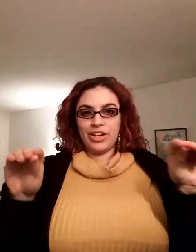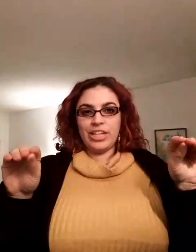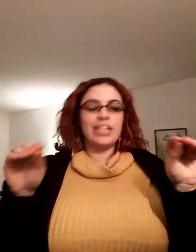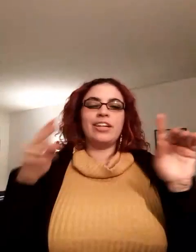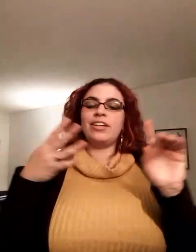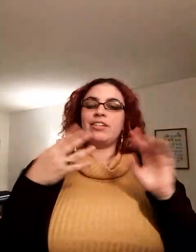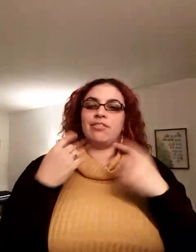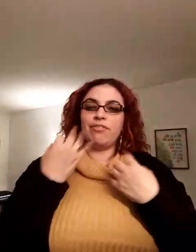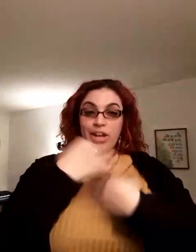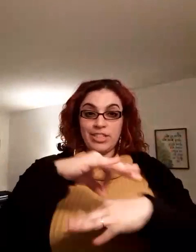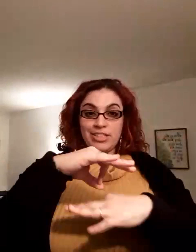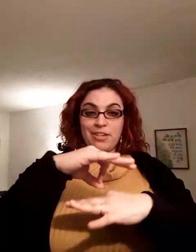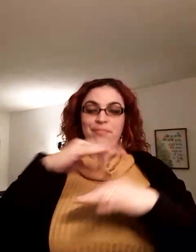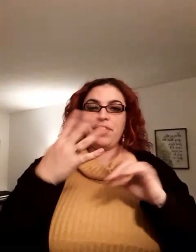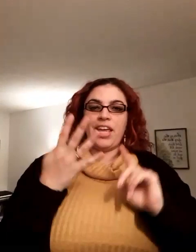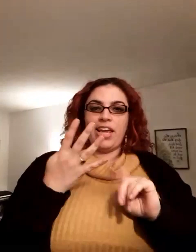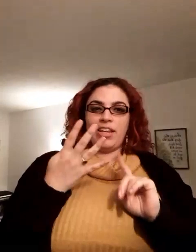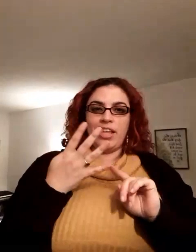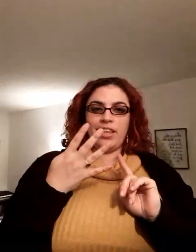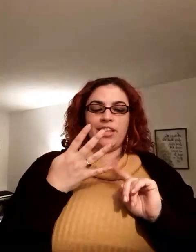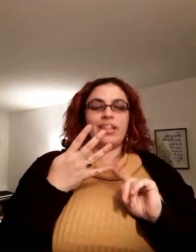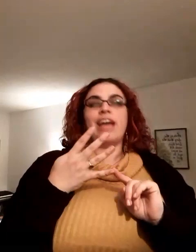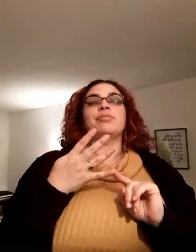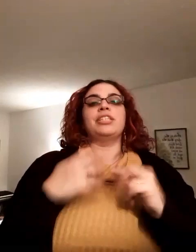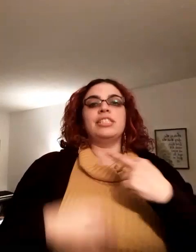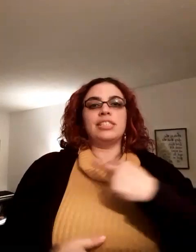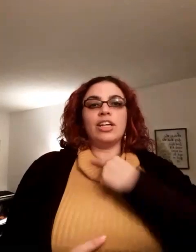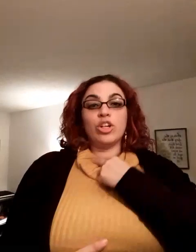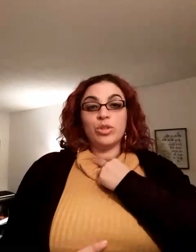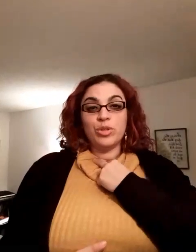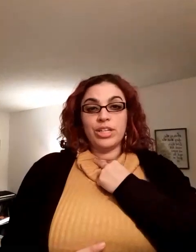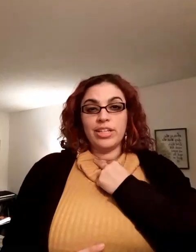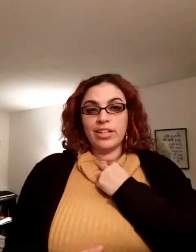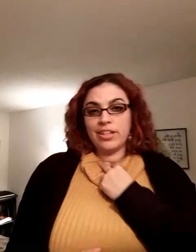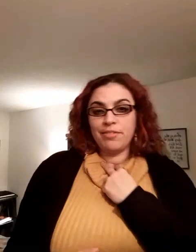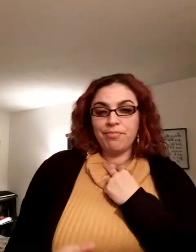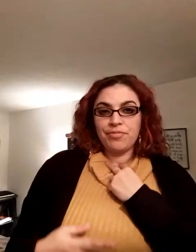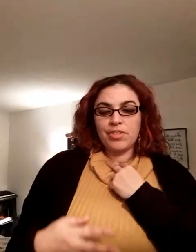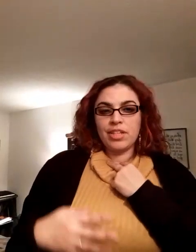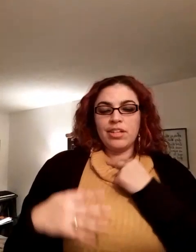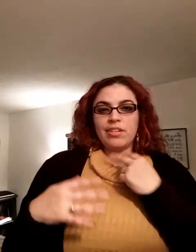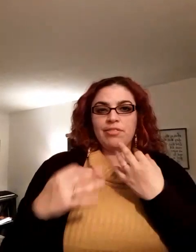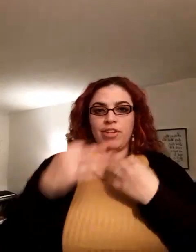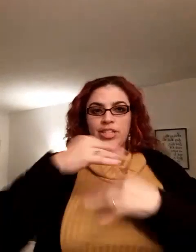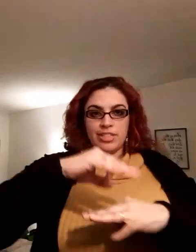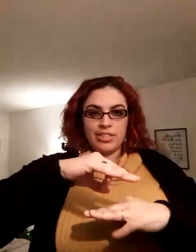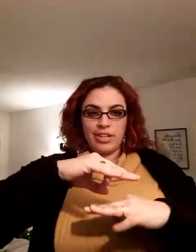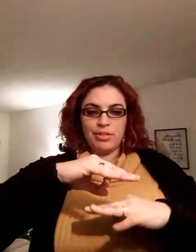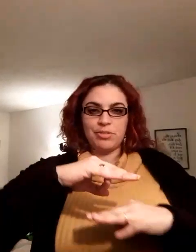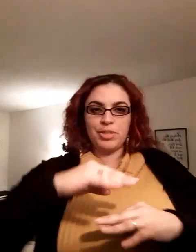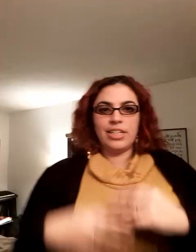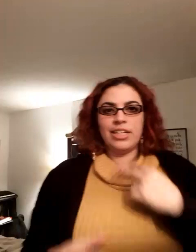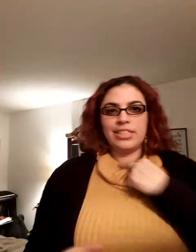stationary front. And then the last one is occluded front. That one's where it's